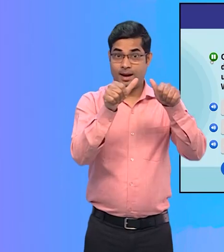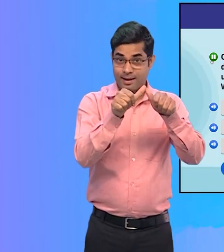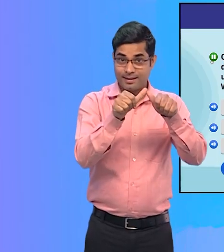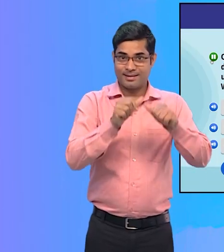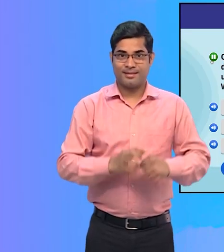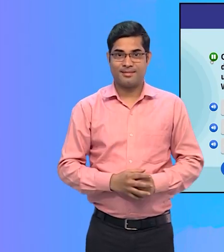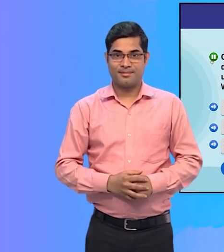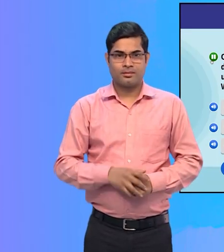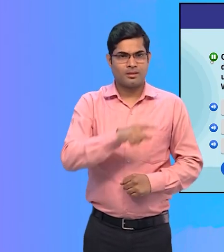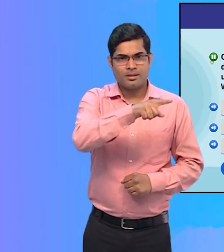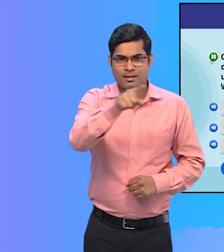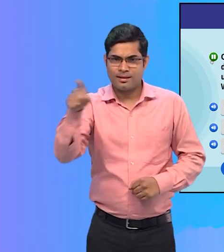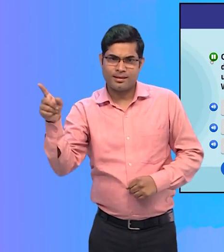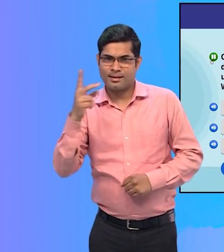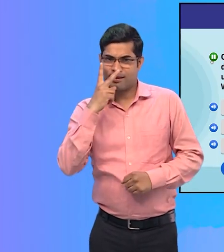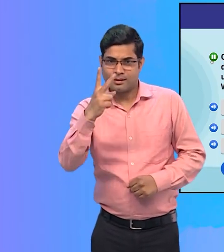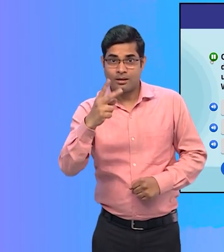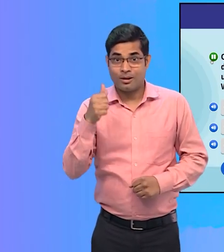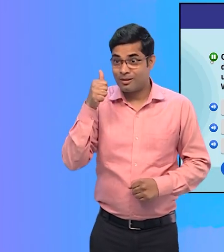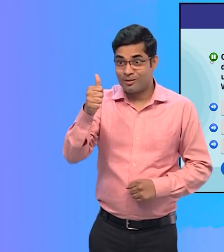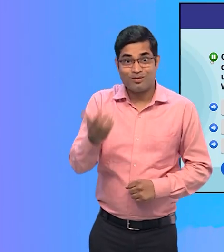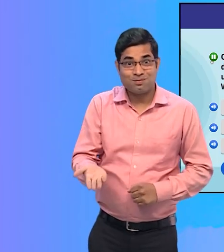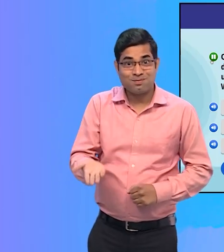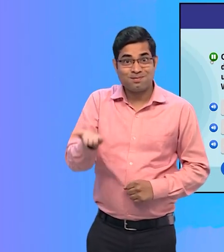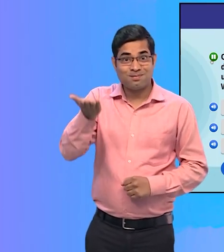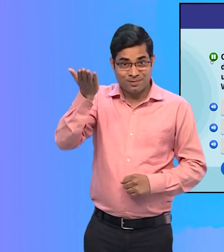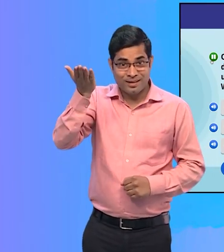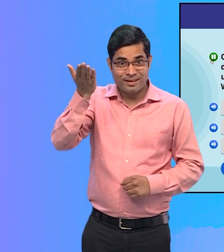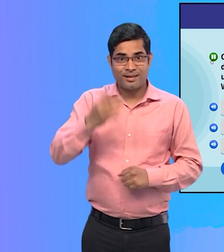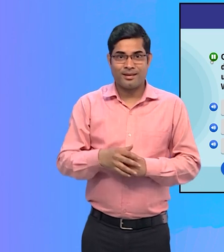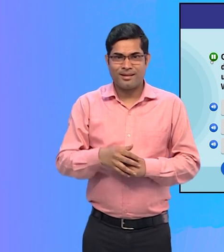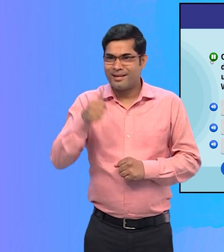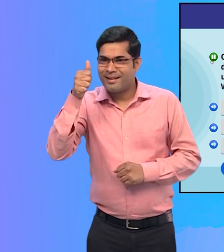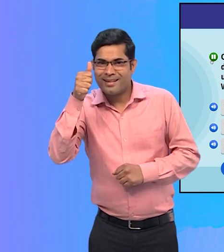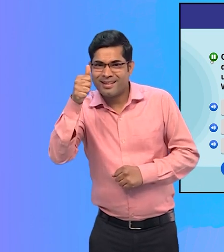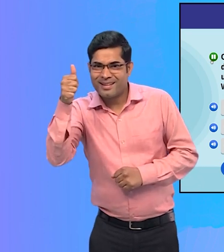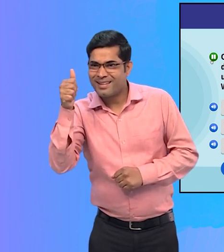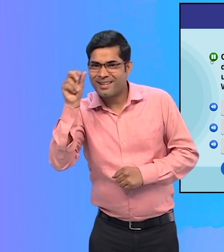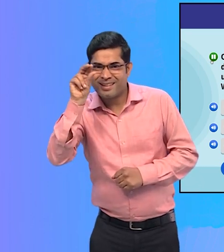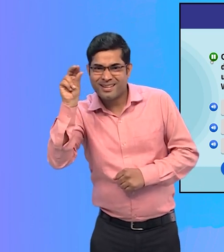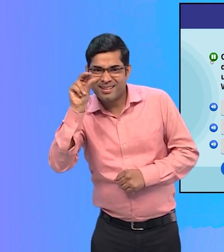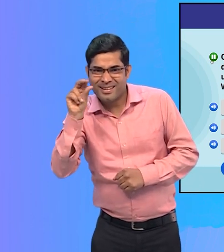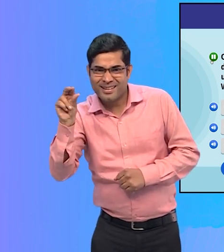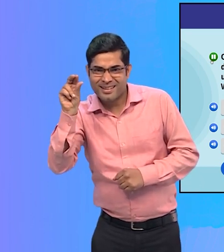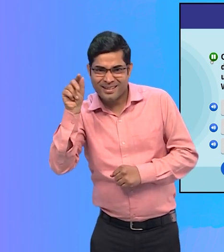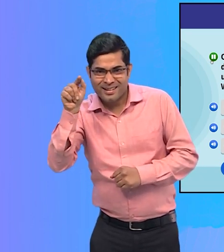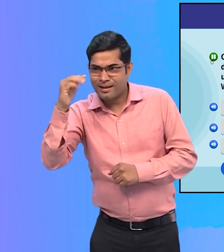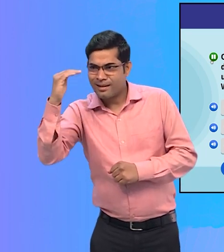A. Have you noticed that in elevators, below each button there are dots